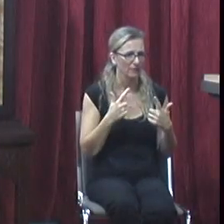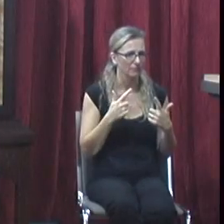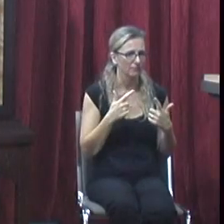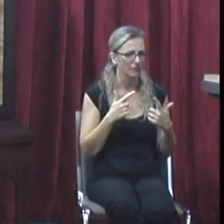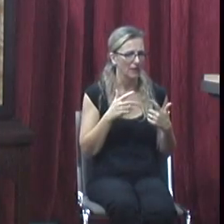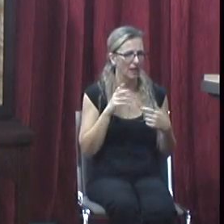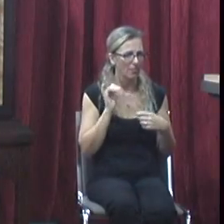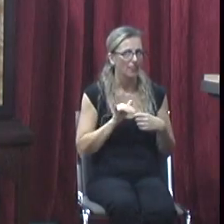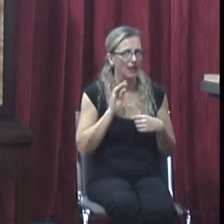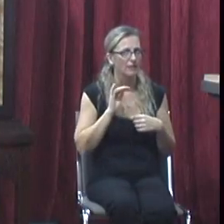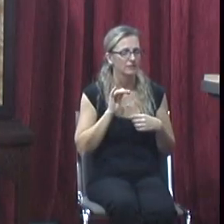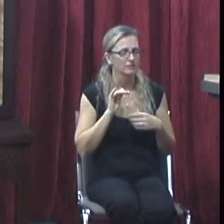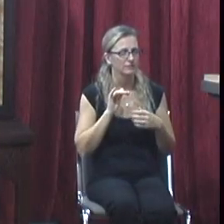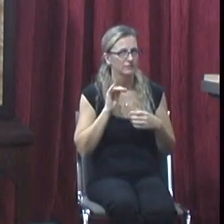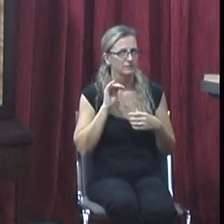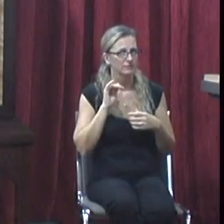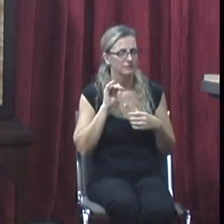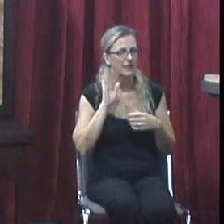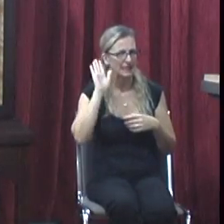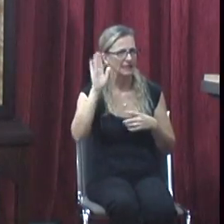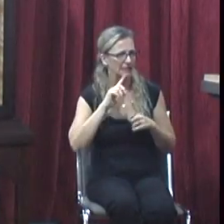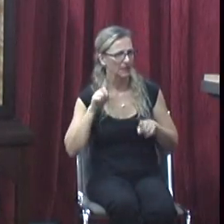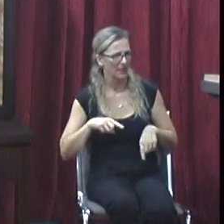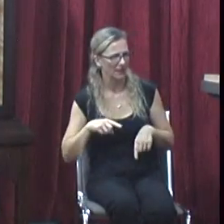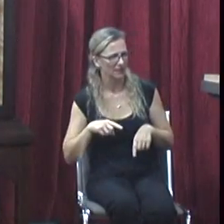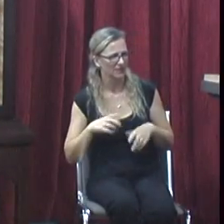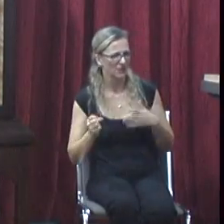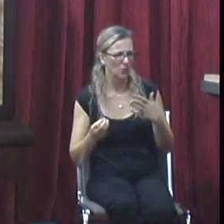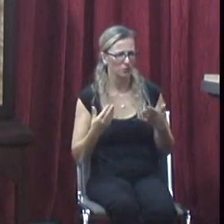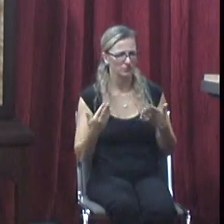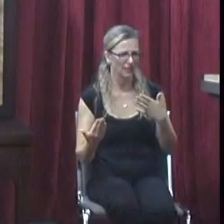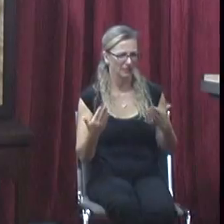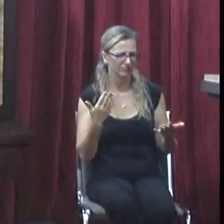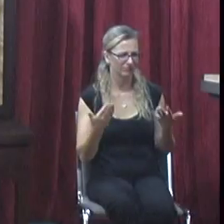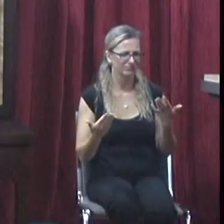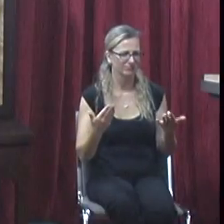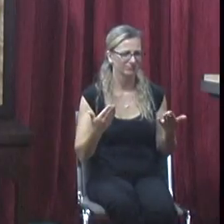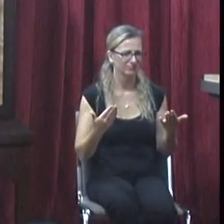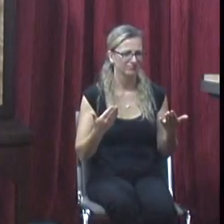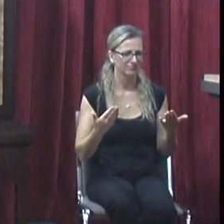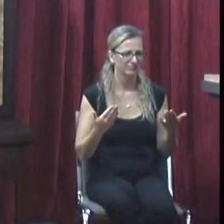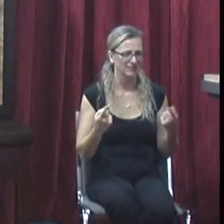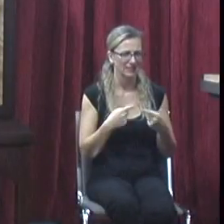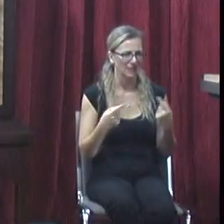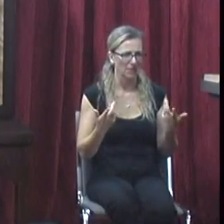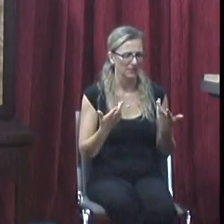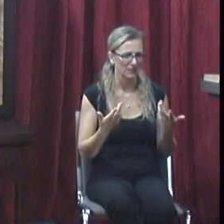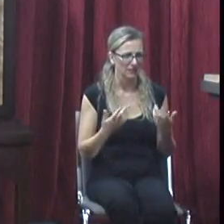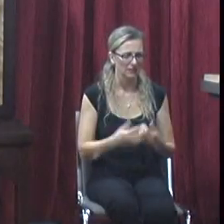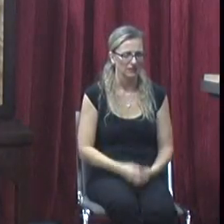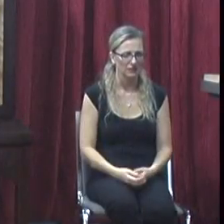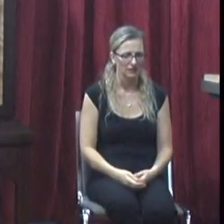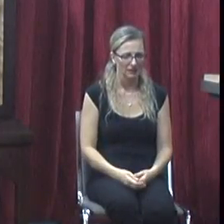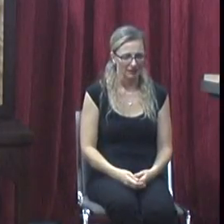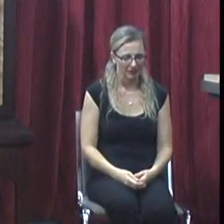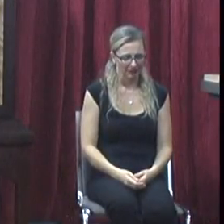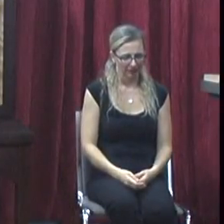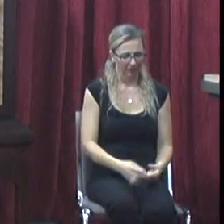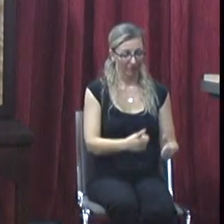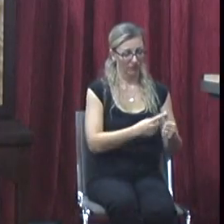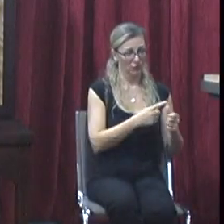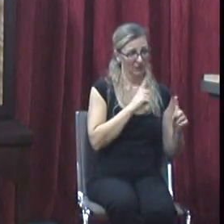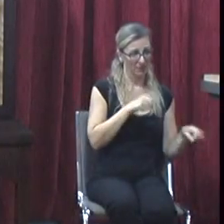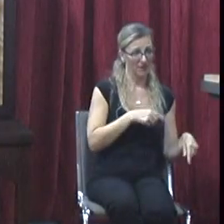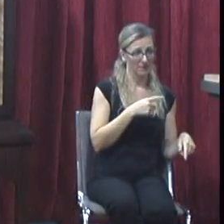You would be at the same time violating the command to submit to him and see him as God. Where is that command? Well, the first commandment. You shall have